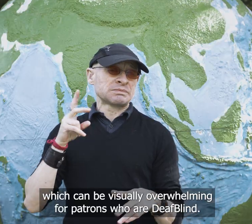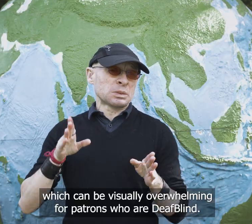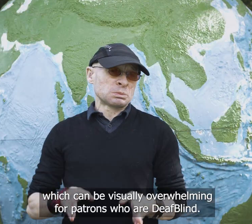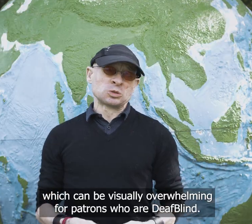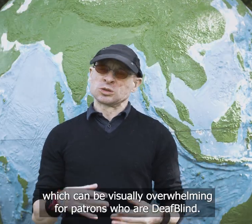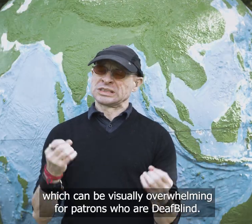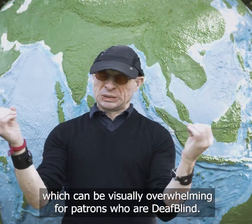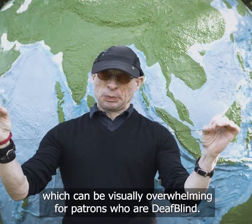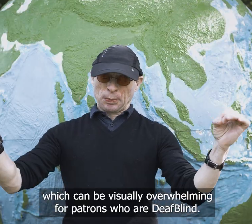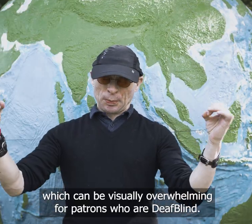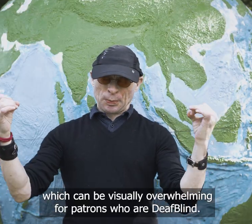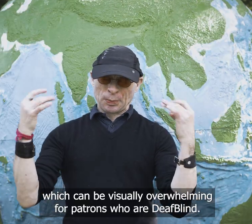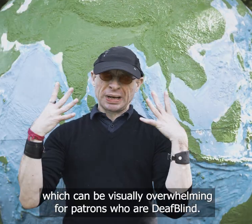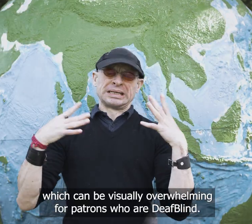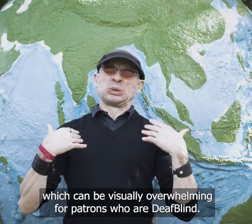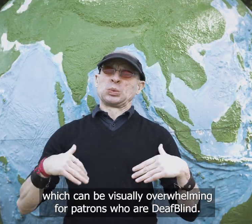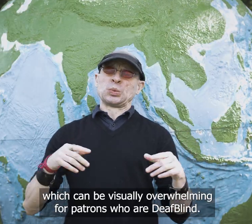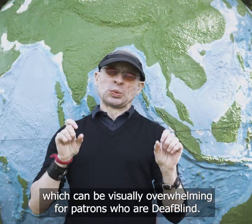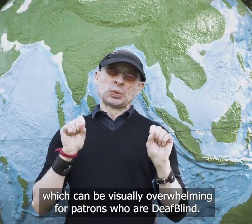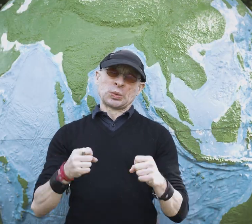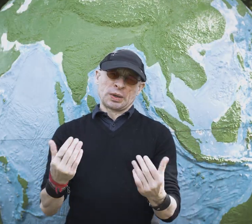overwhelming for patrons who are deafblind.